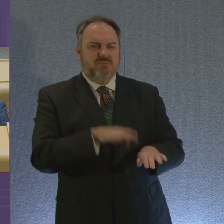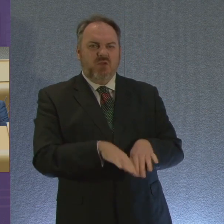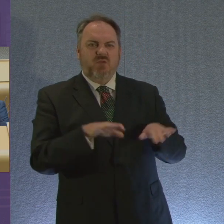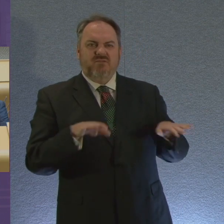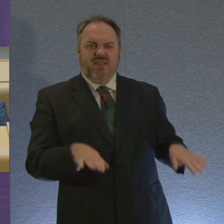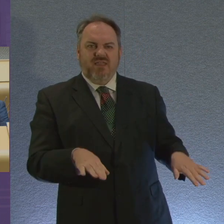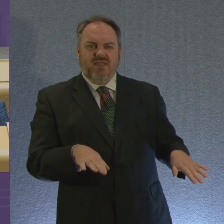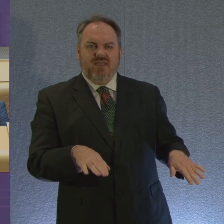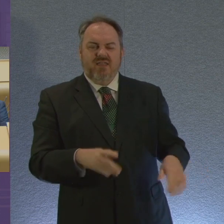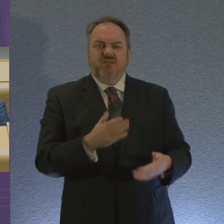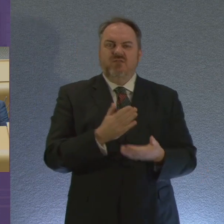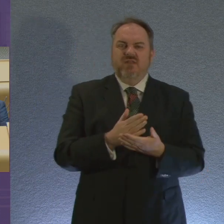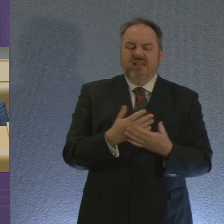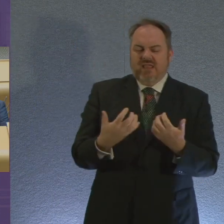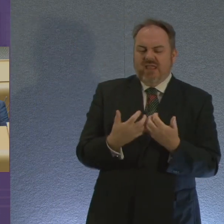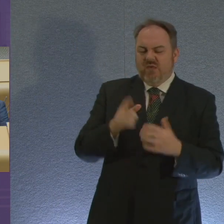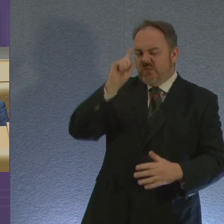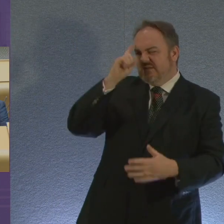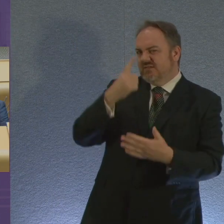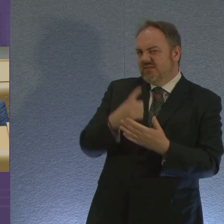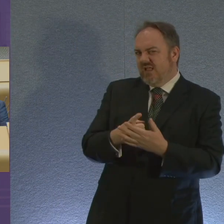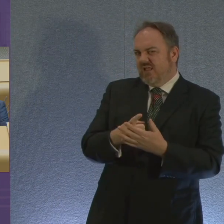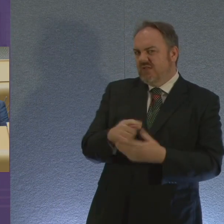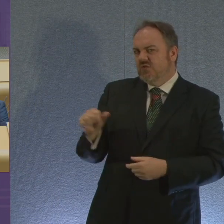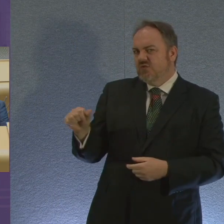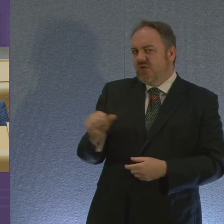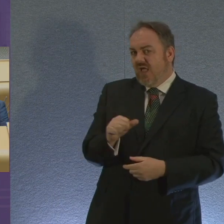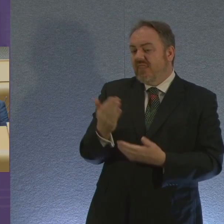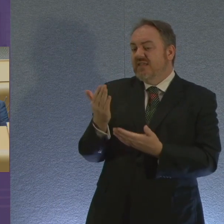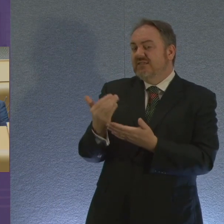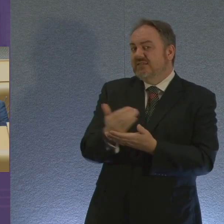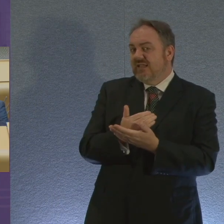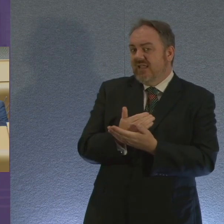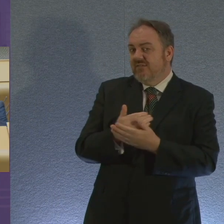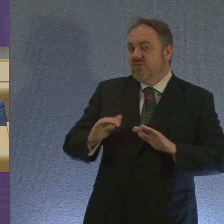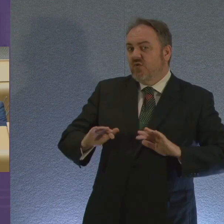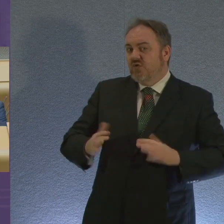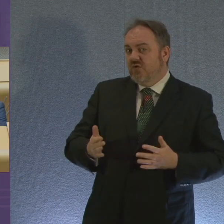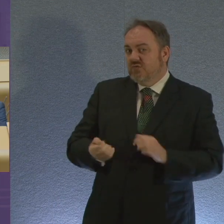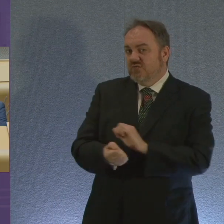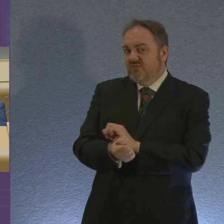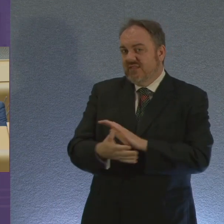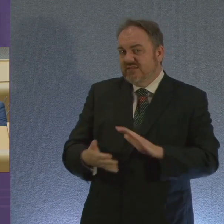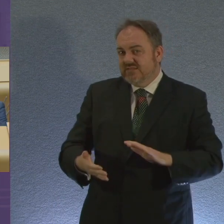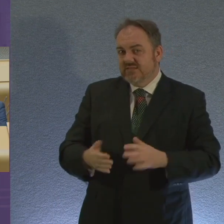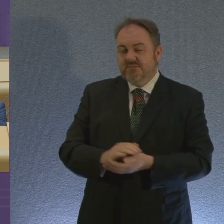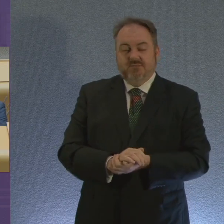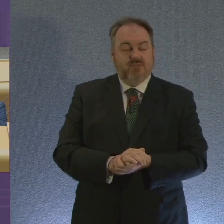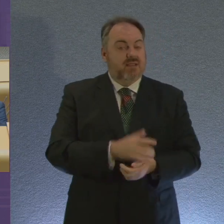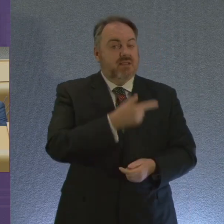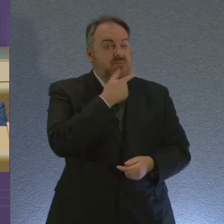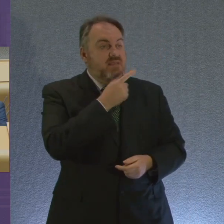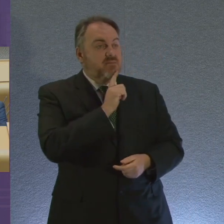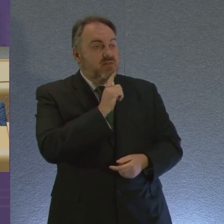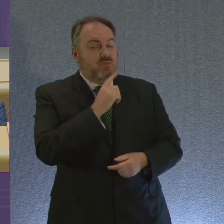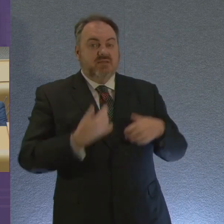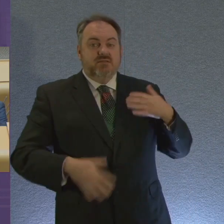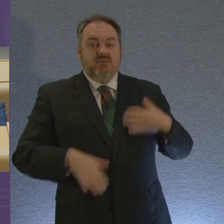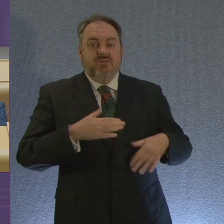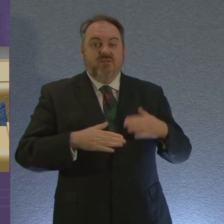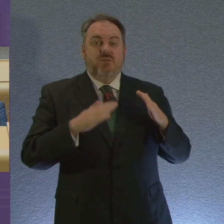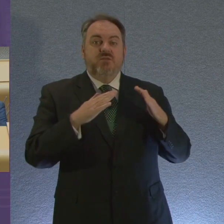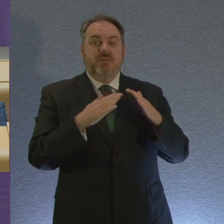about the mechanism for assessing prisoner risk being sufficiently robust. Difficult for those victims of domestic violence who fear that their attackers could be back